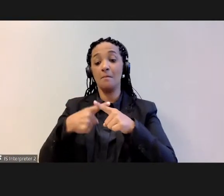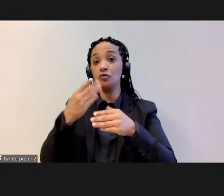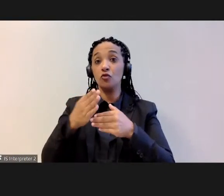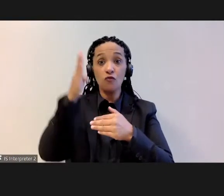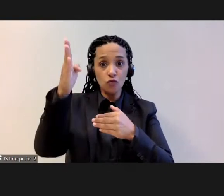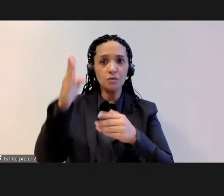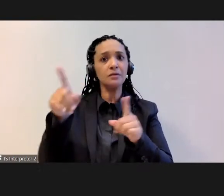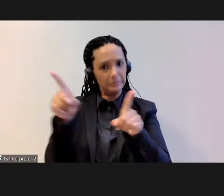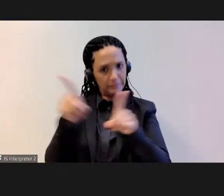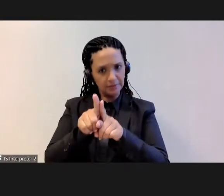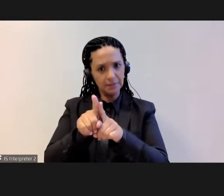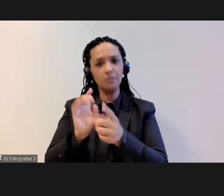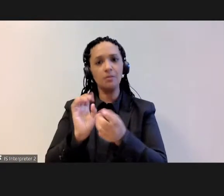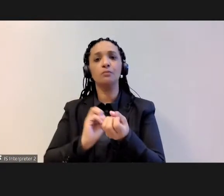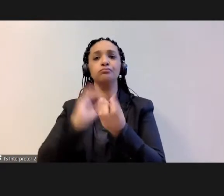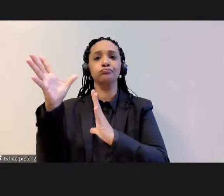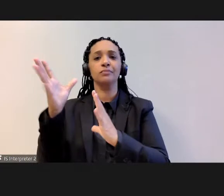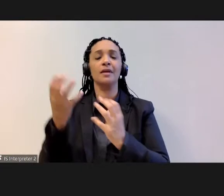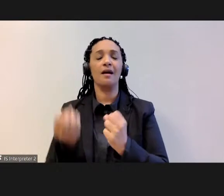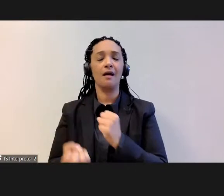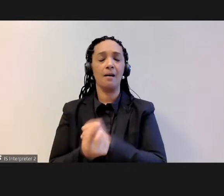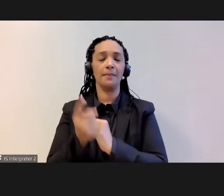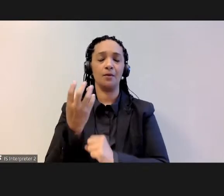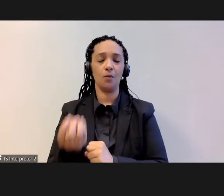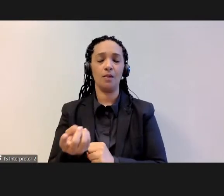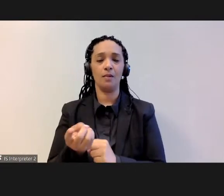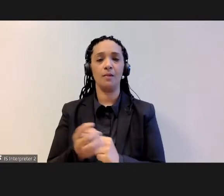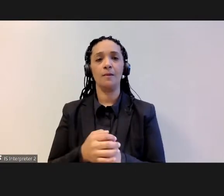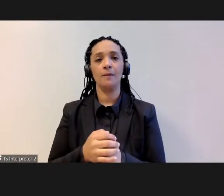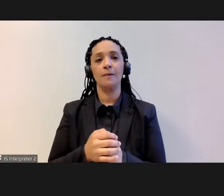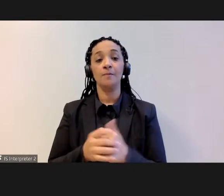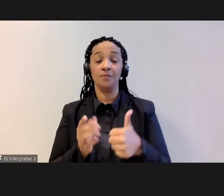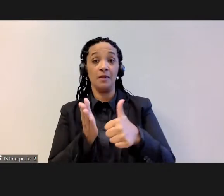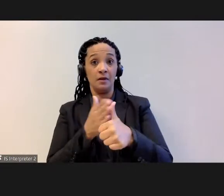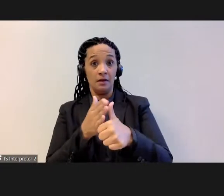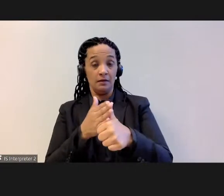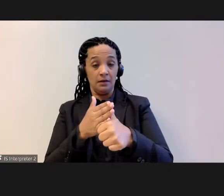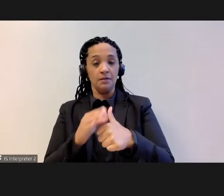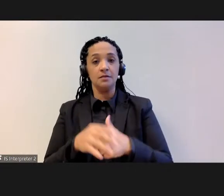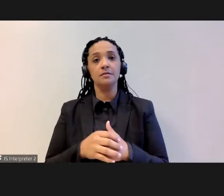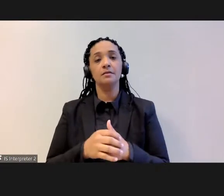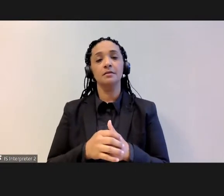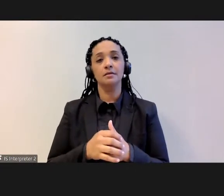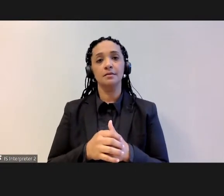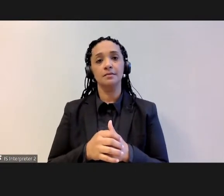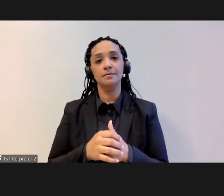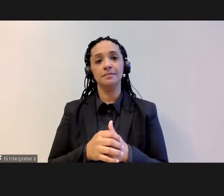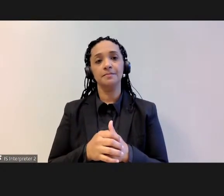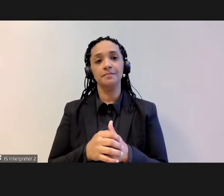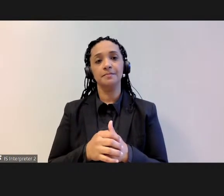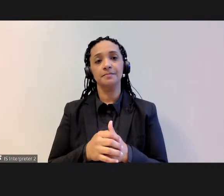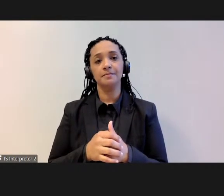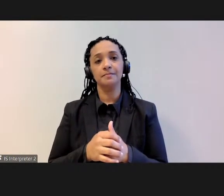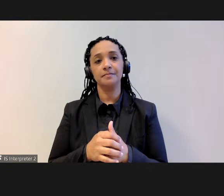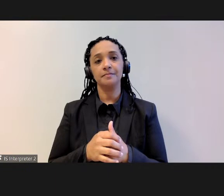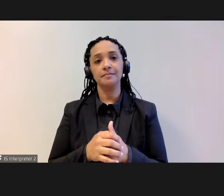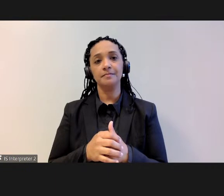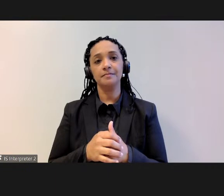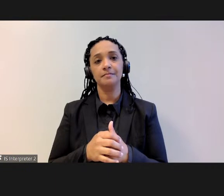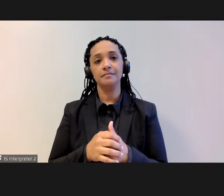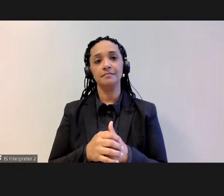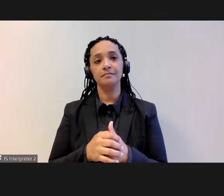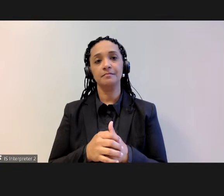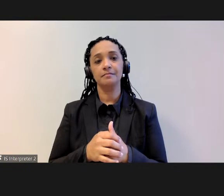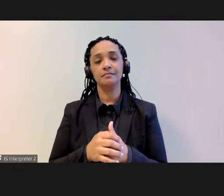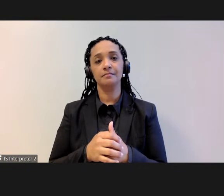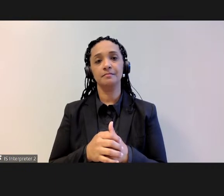future. So the first one is the recommendation we are making is that our